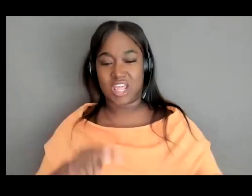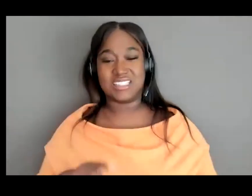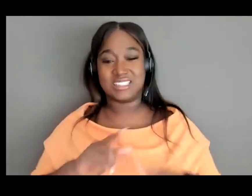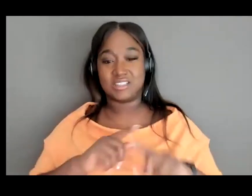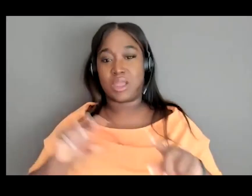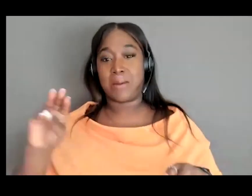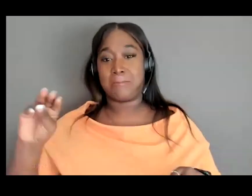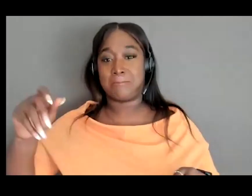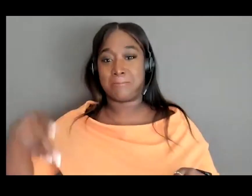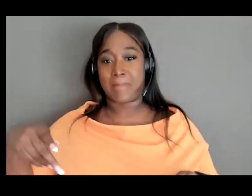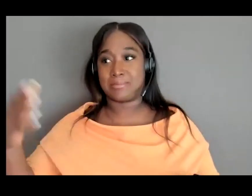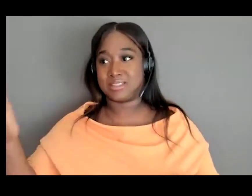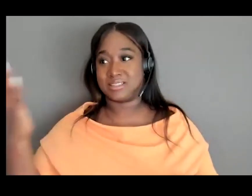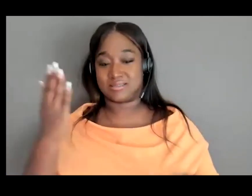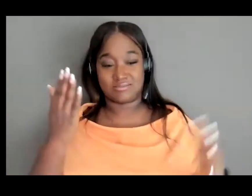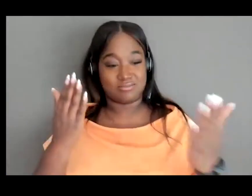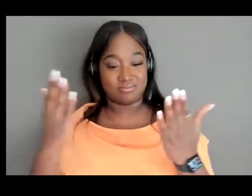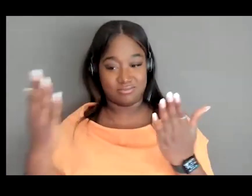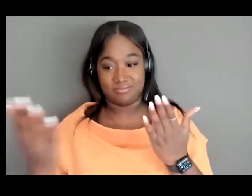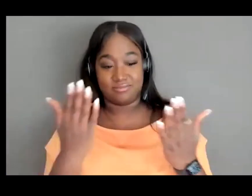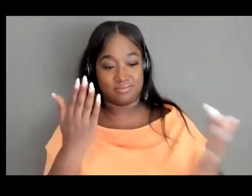different maps for different